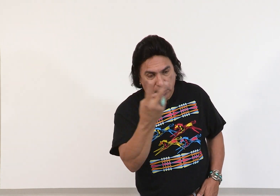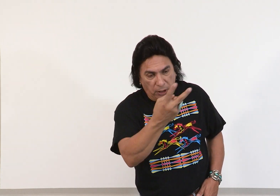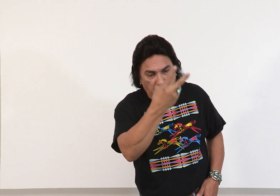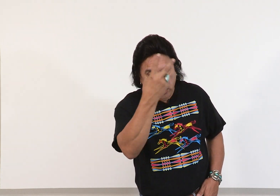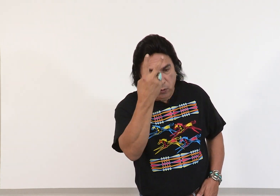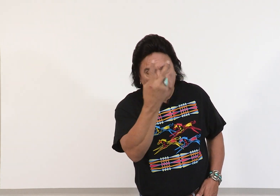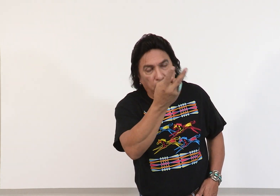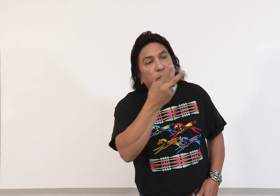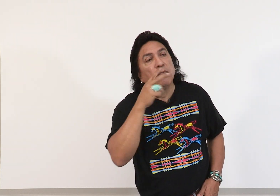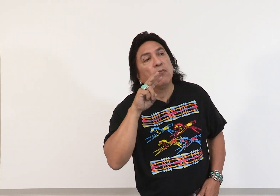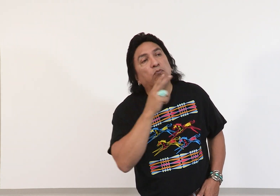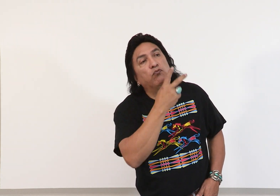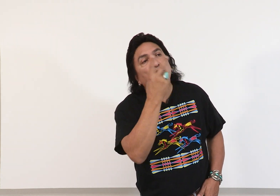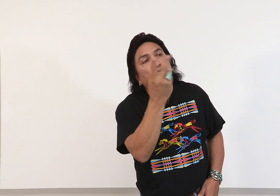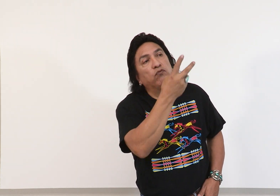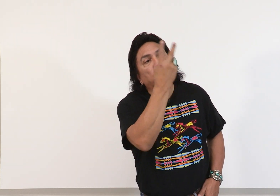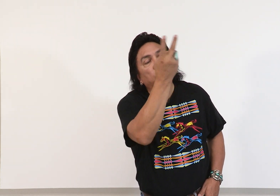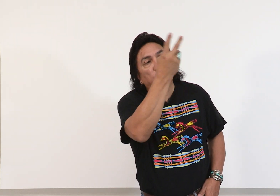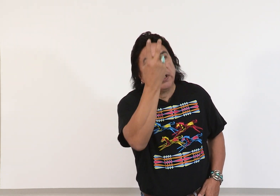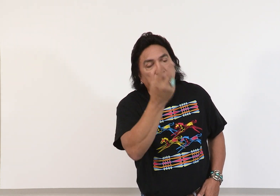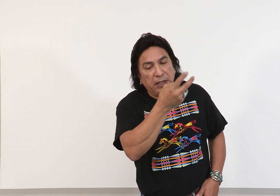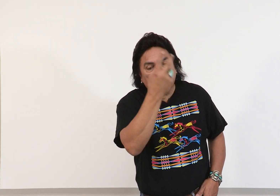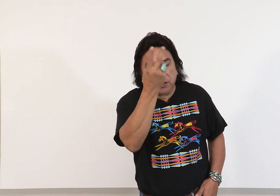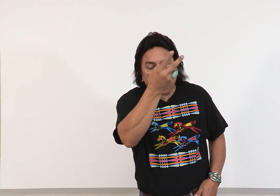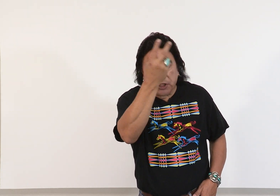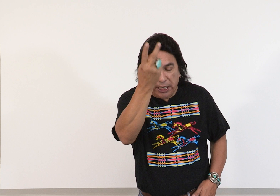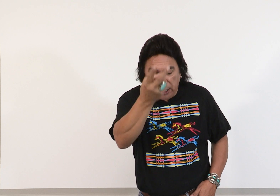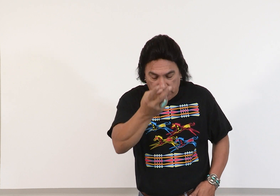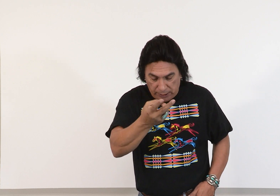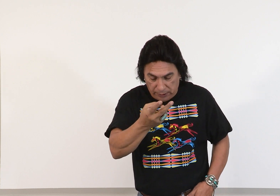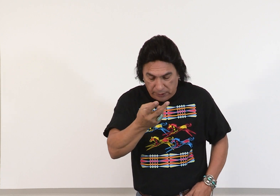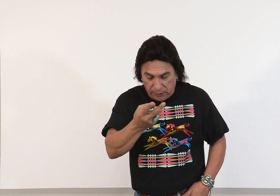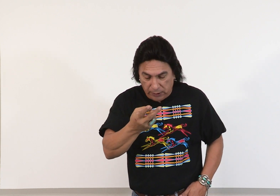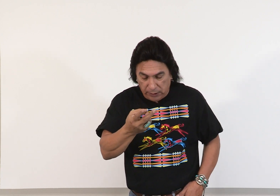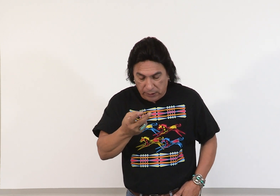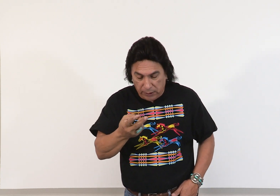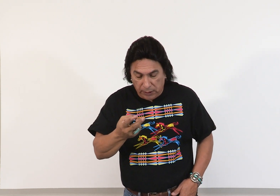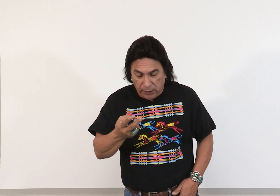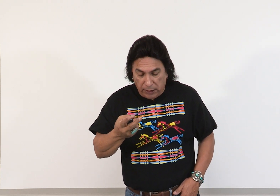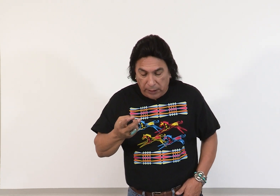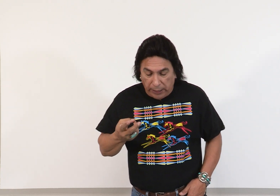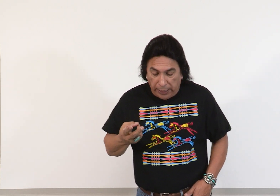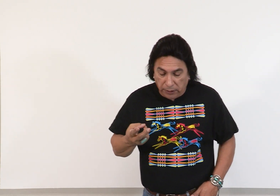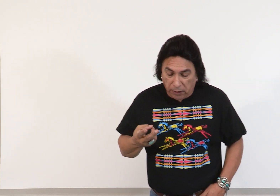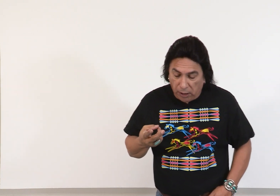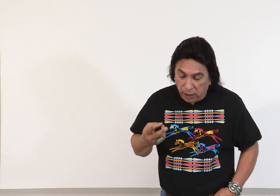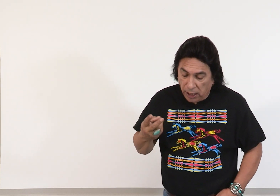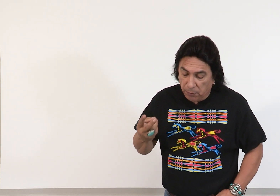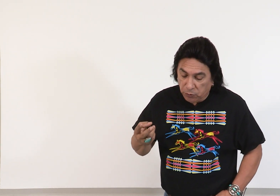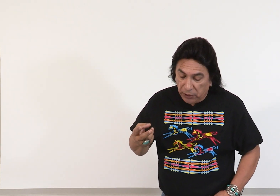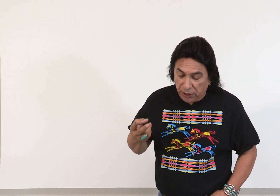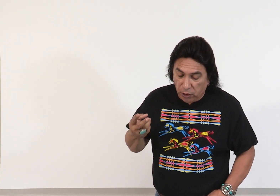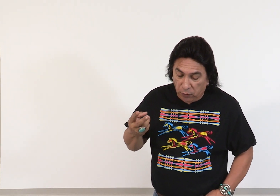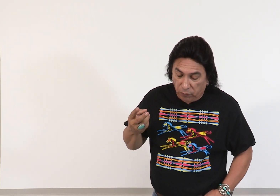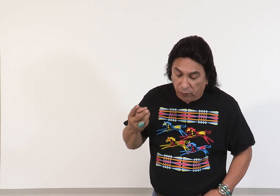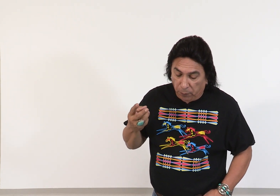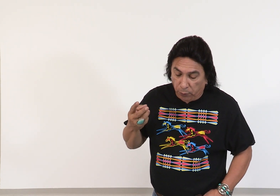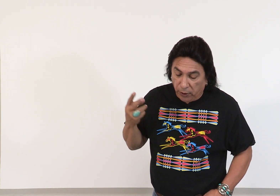and let it go up. That means to sing. And a lot of times when they do for